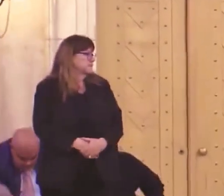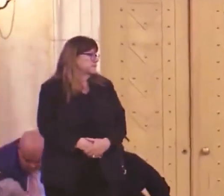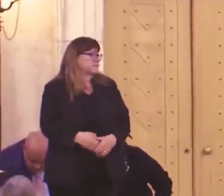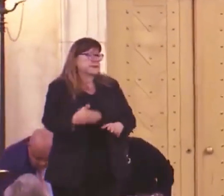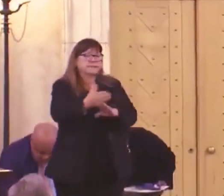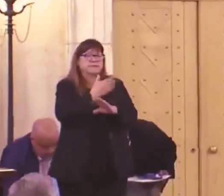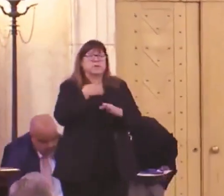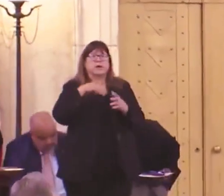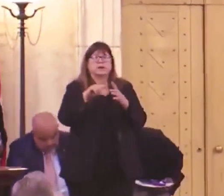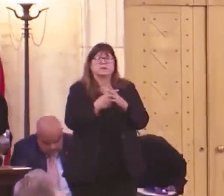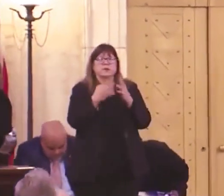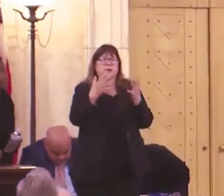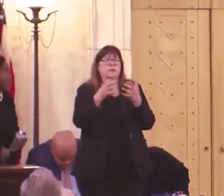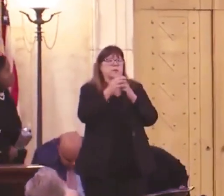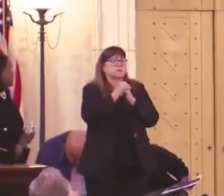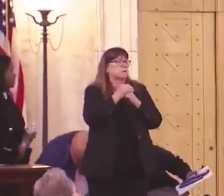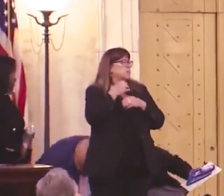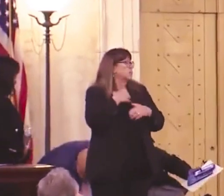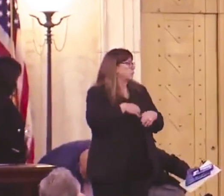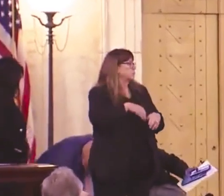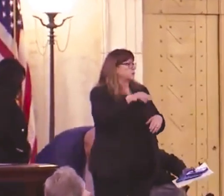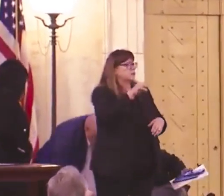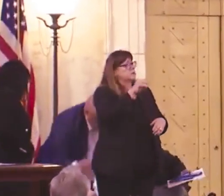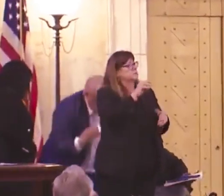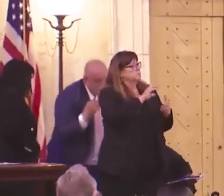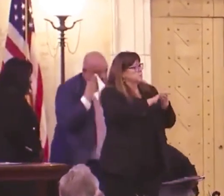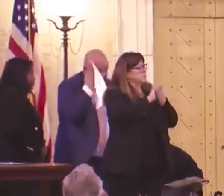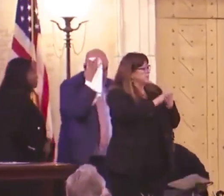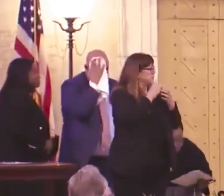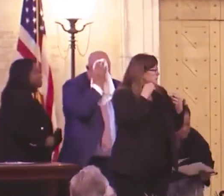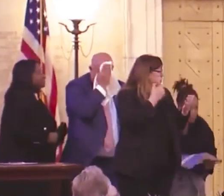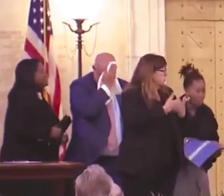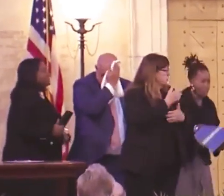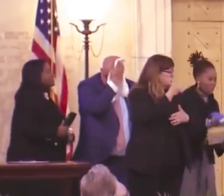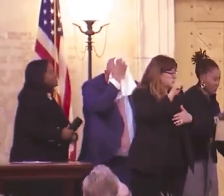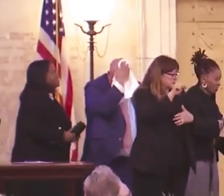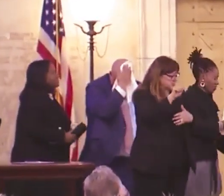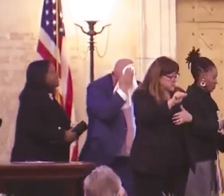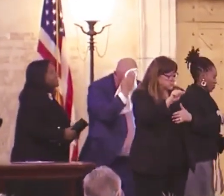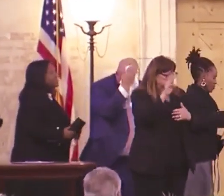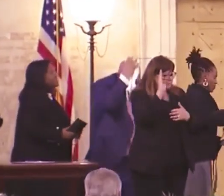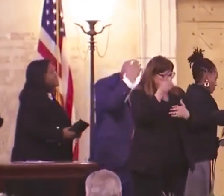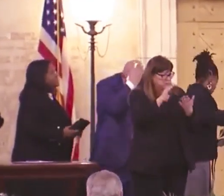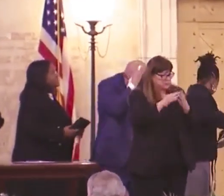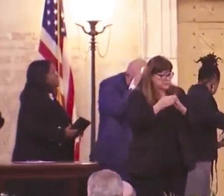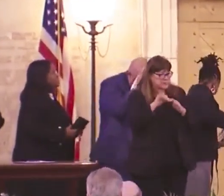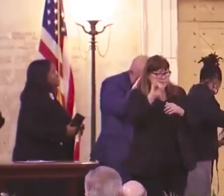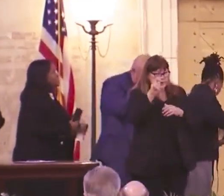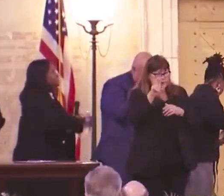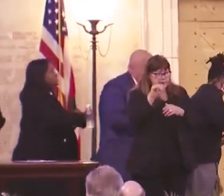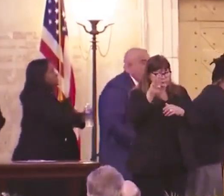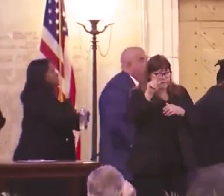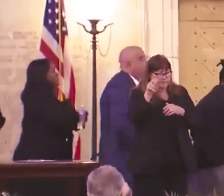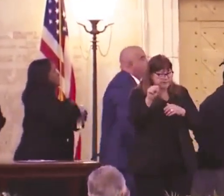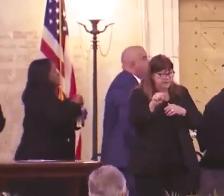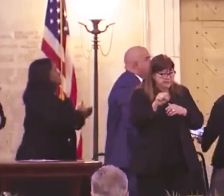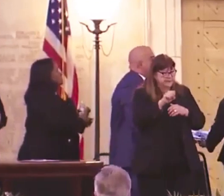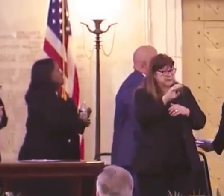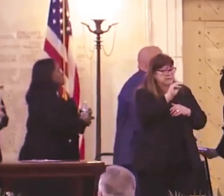Before I begin, I'd like to wish a hearty mazel tov to the new state's attorney of Baltimore City, Ivan Bates. Mazel